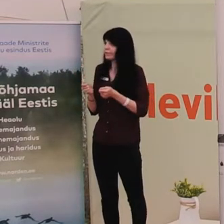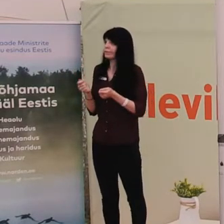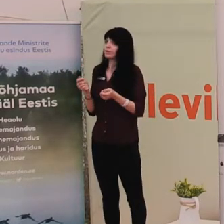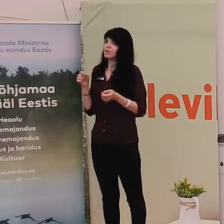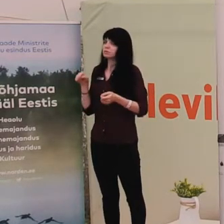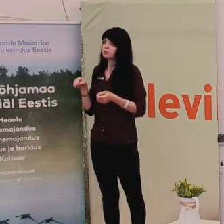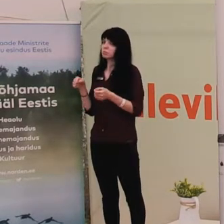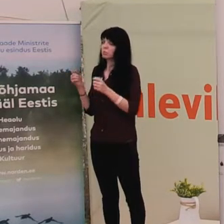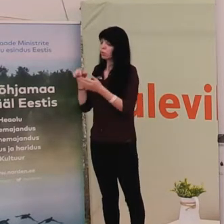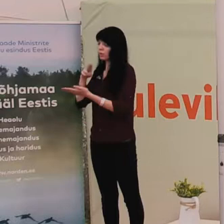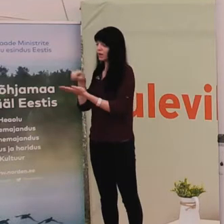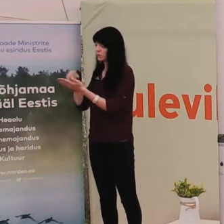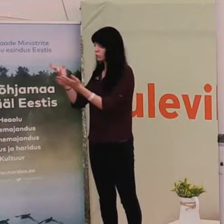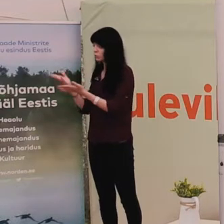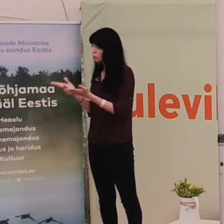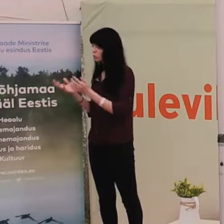countries.